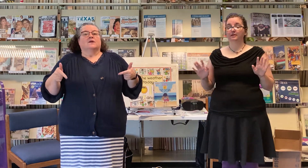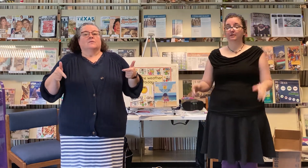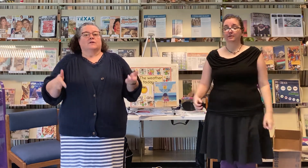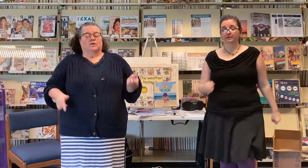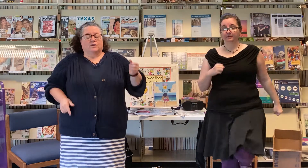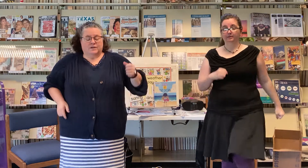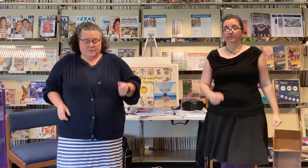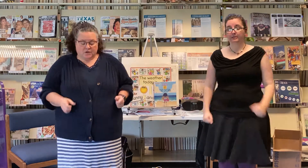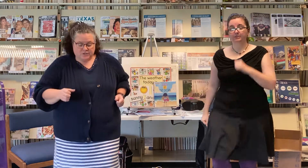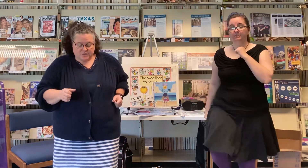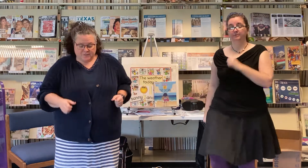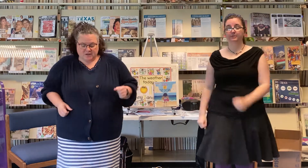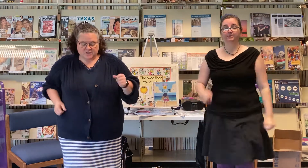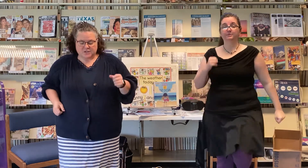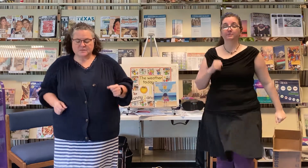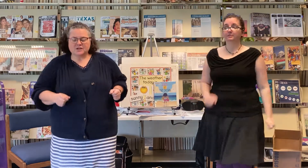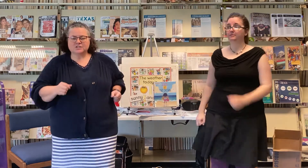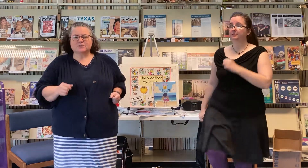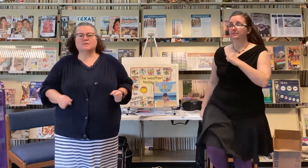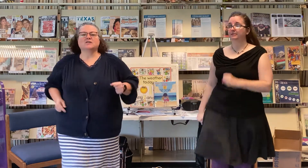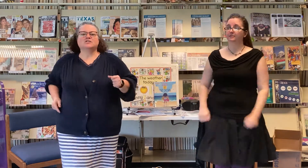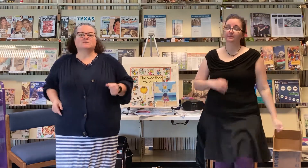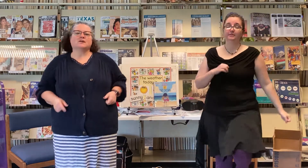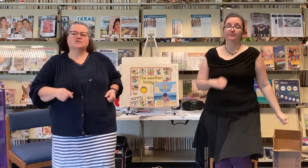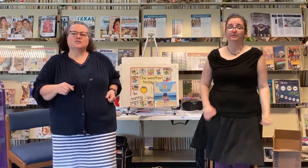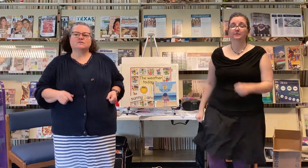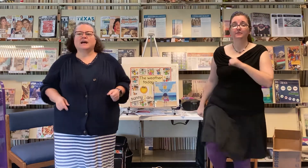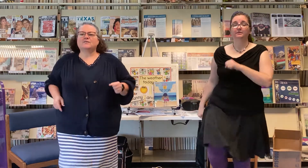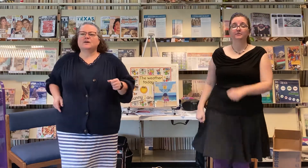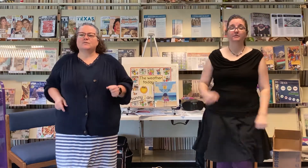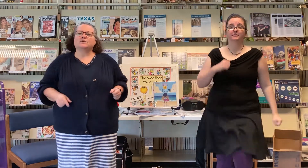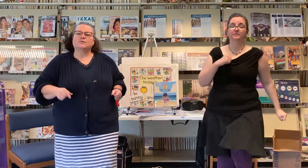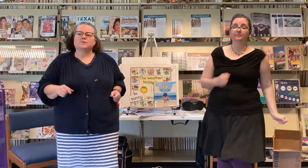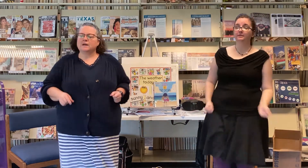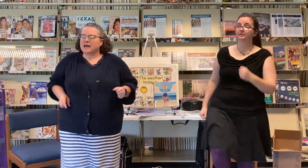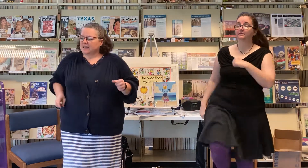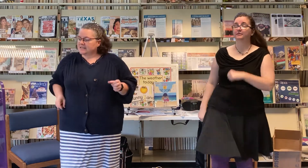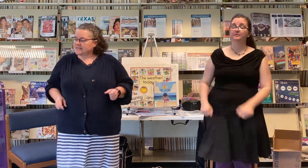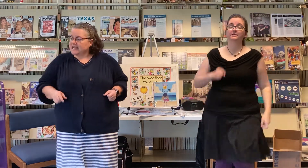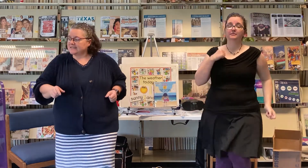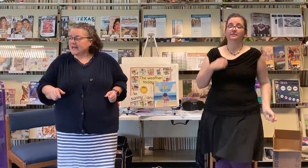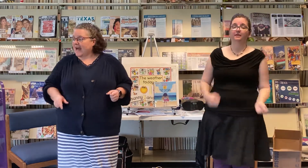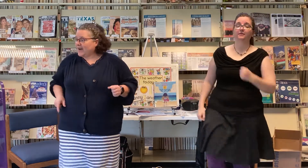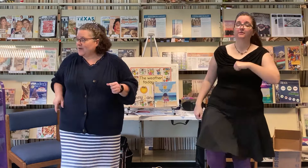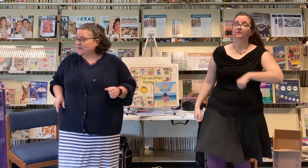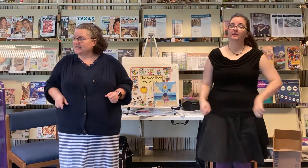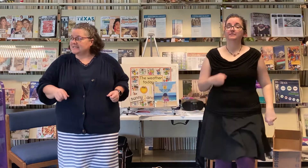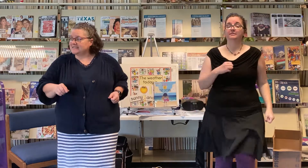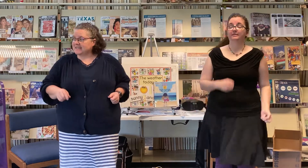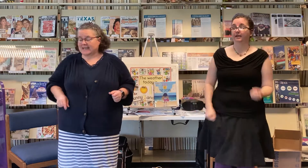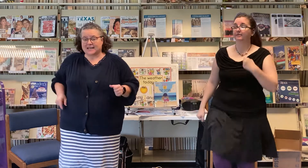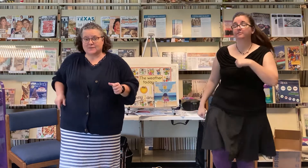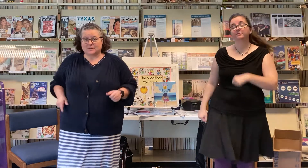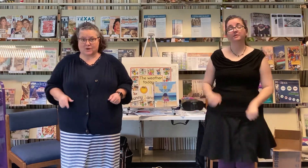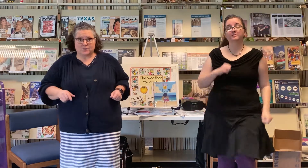We're gonna march, march, march, march, march around the room, 'cause that's how this game